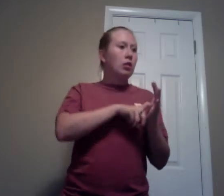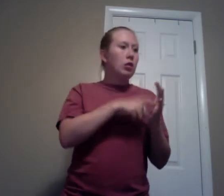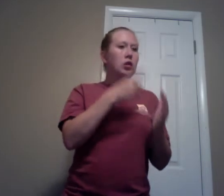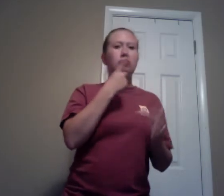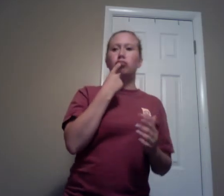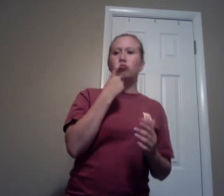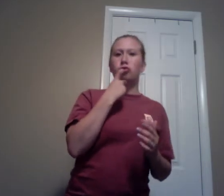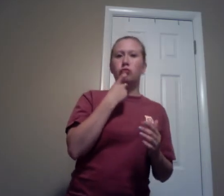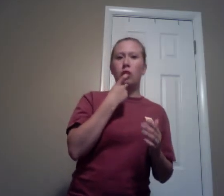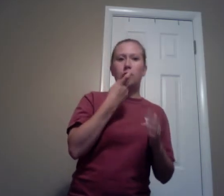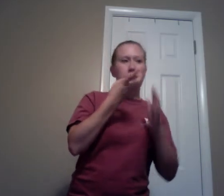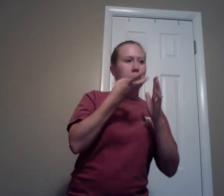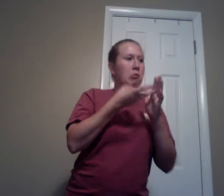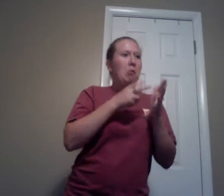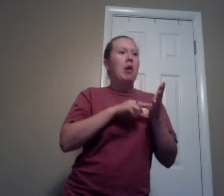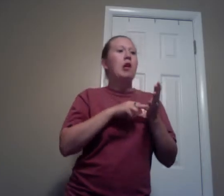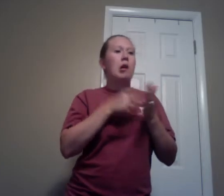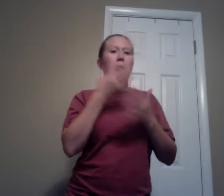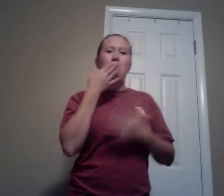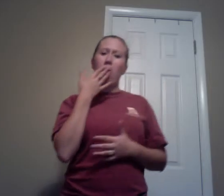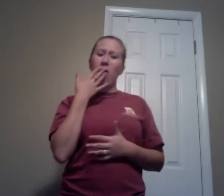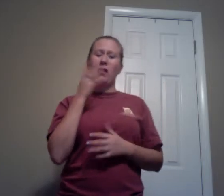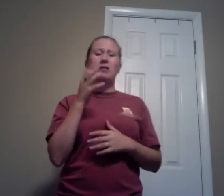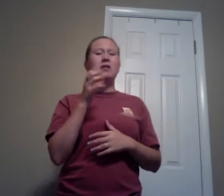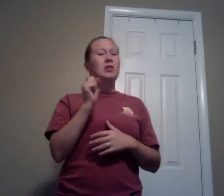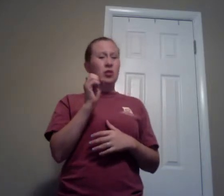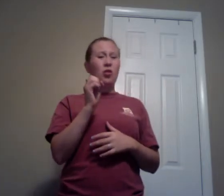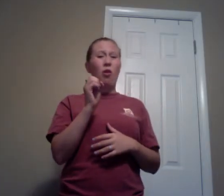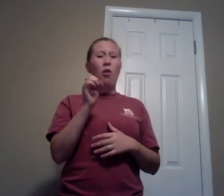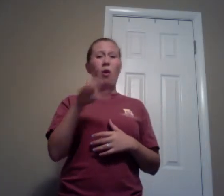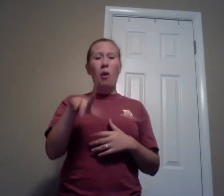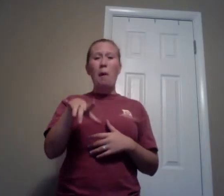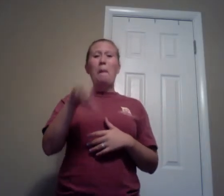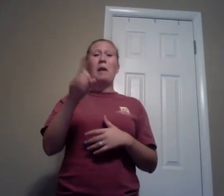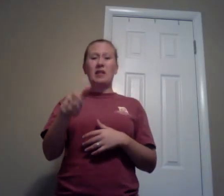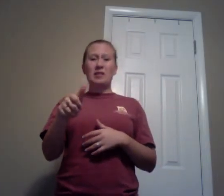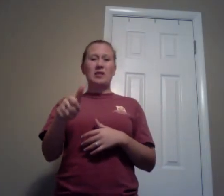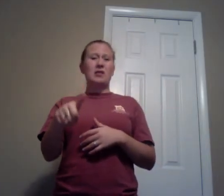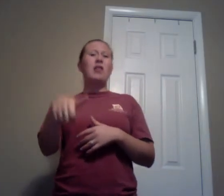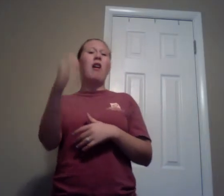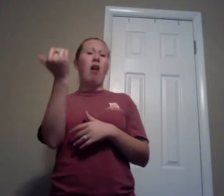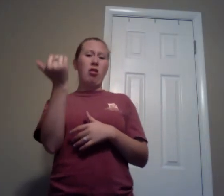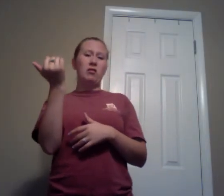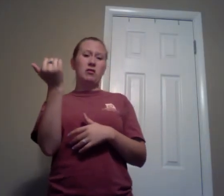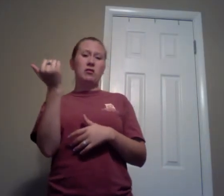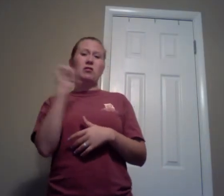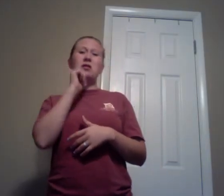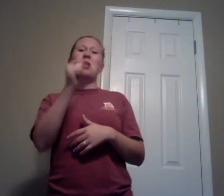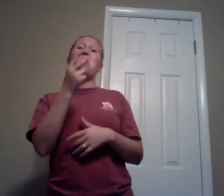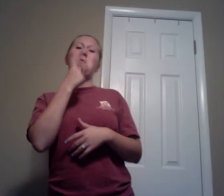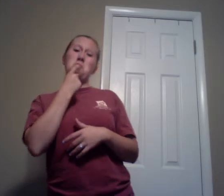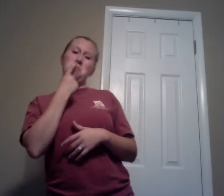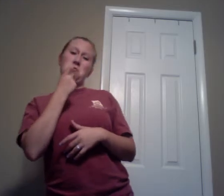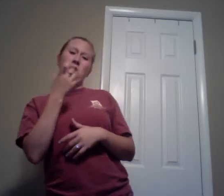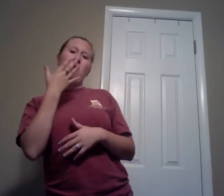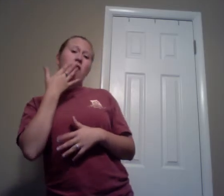Light comes in flavors, and what we would recommend is that you obtain several different flavors, because if